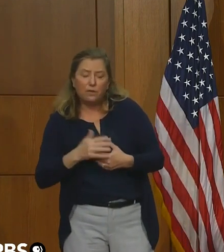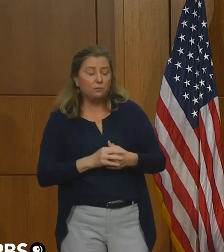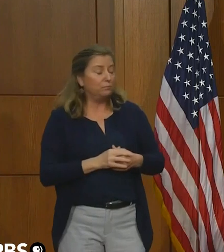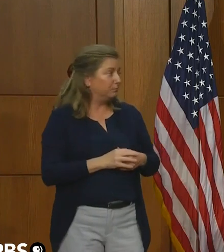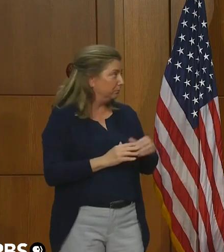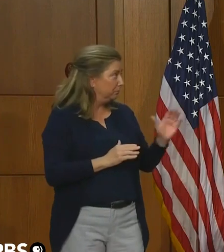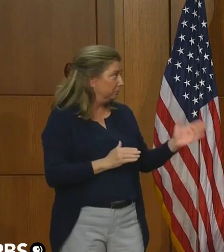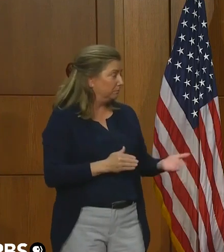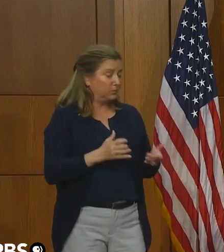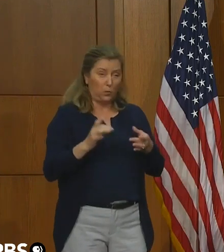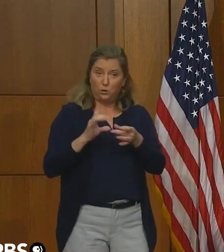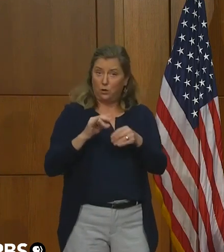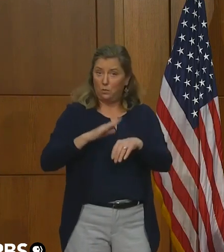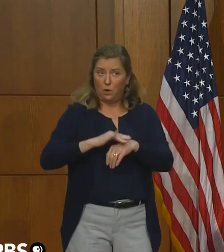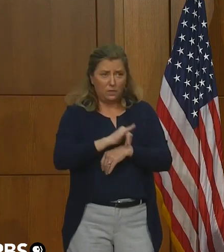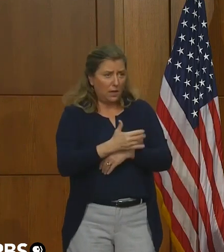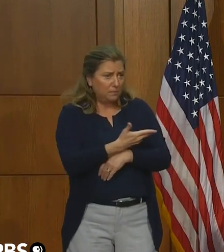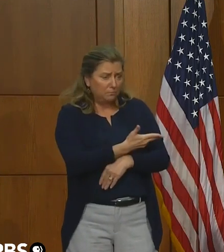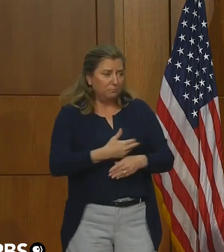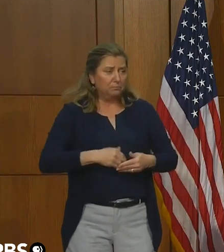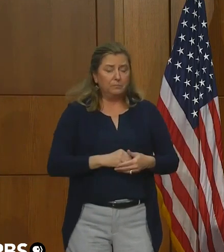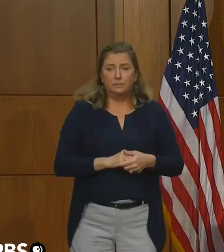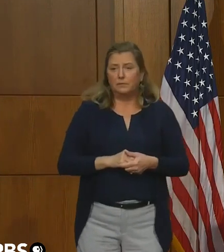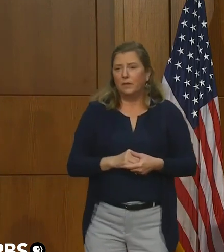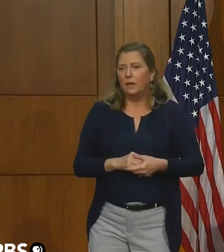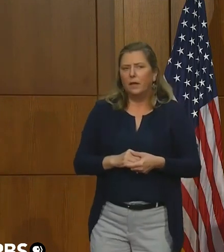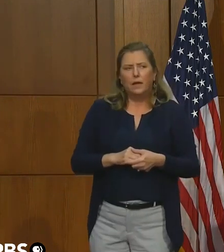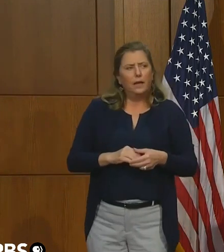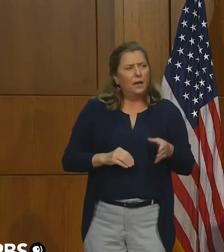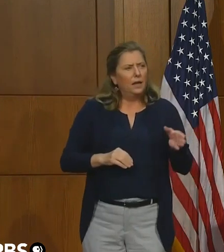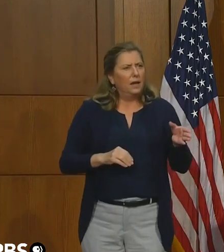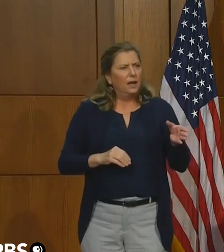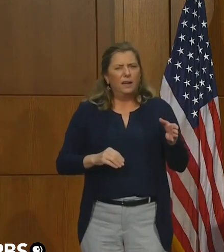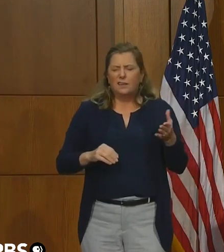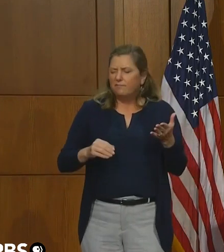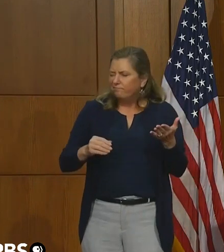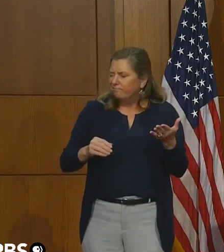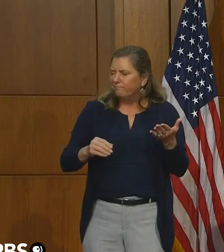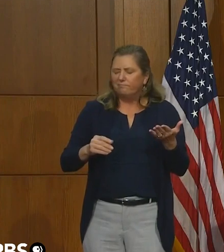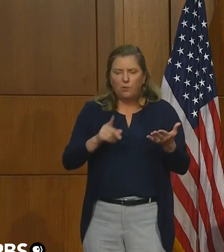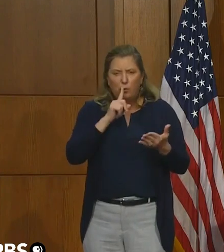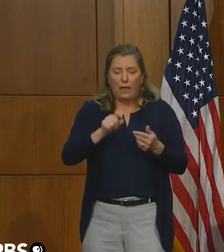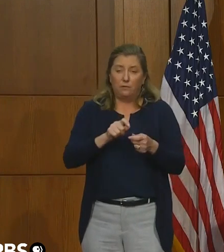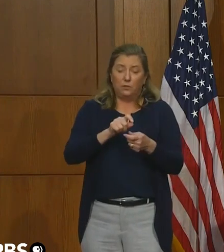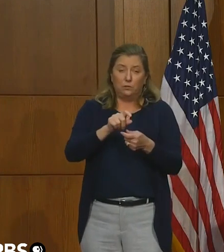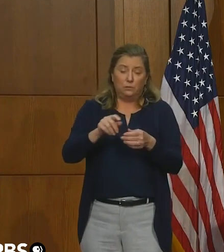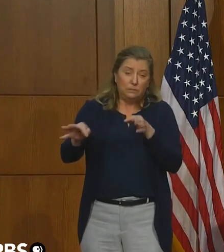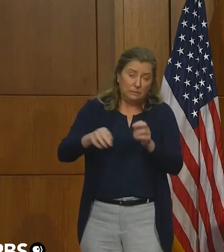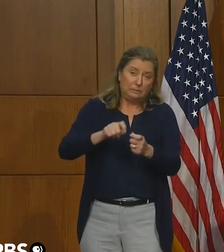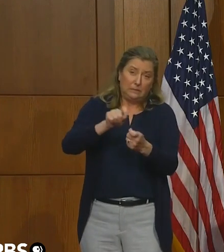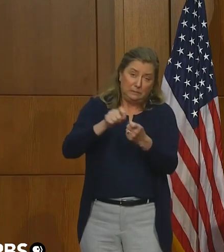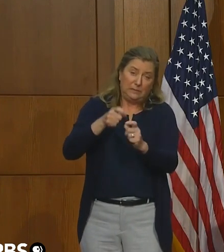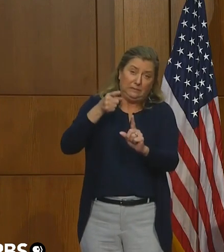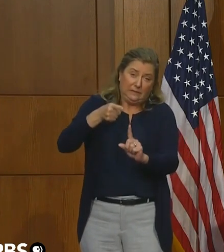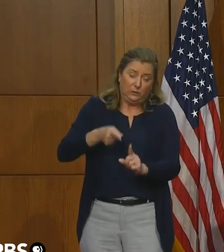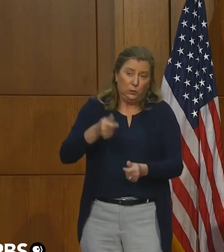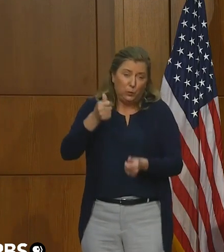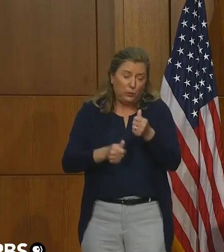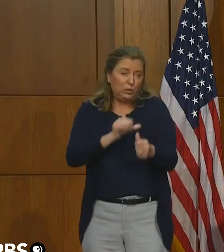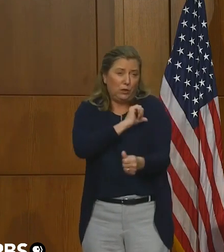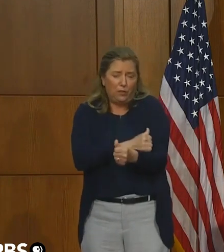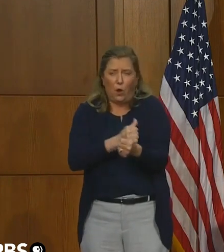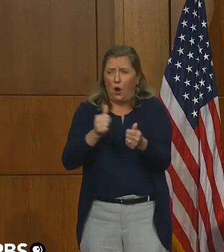to comment on that at all? Or? I'm not sure that we need to get into the specifics of what authority, but